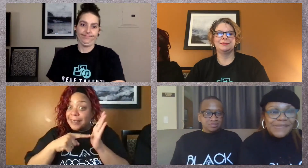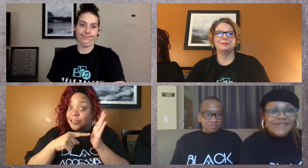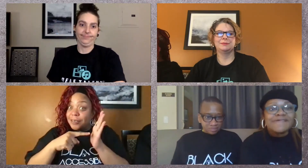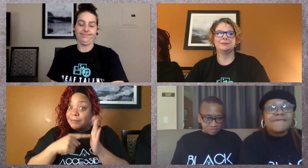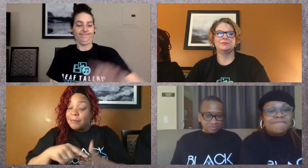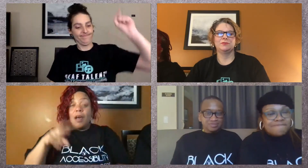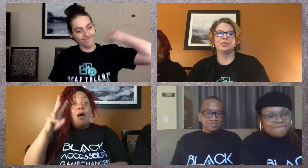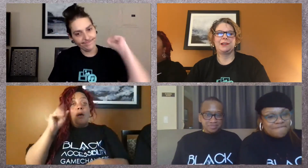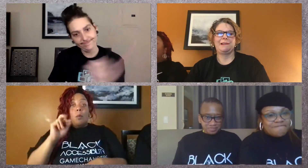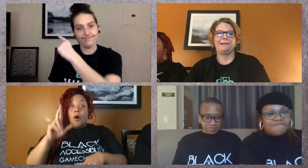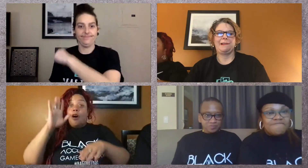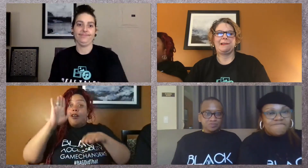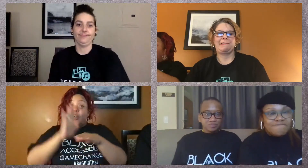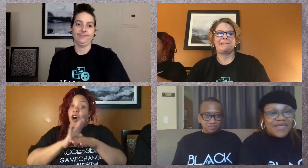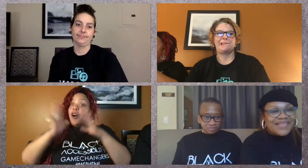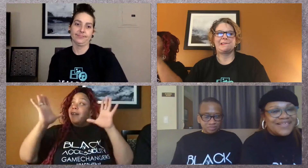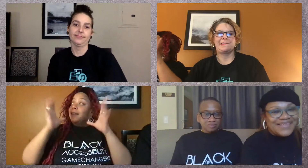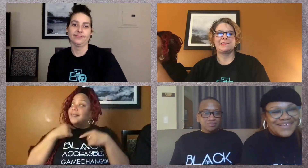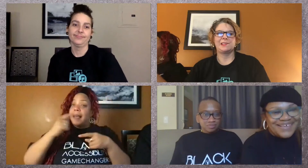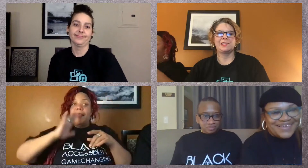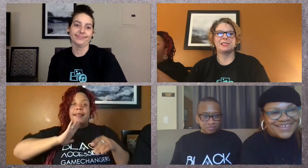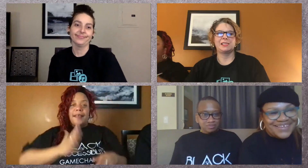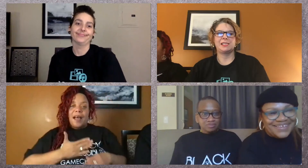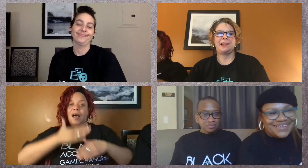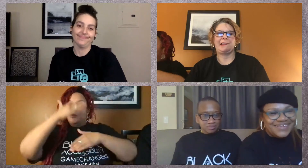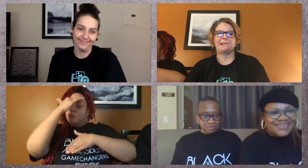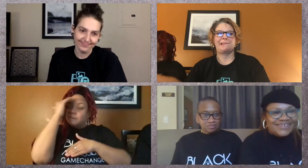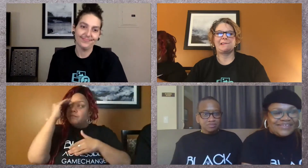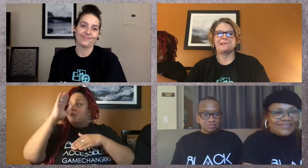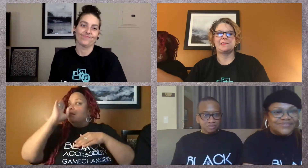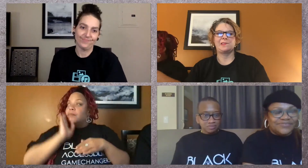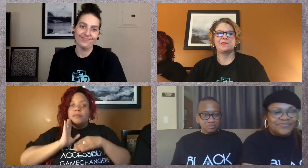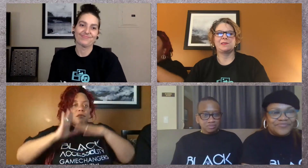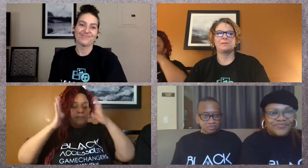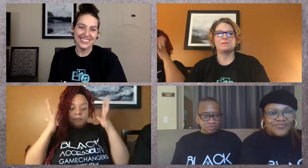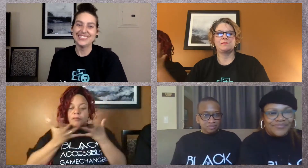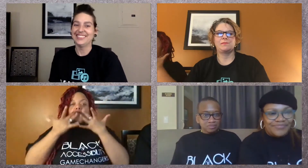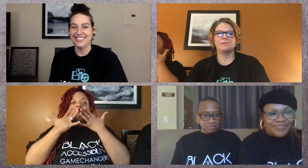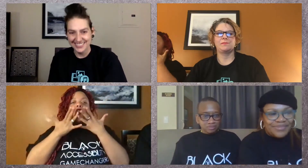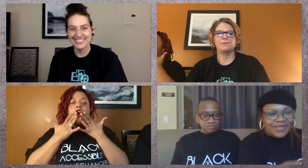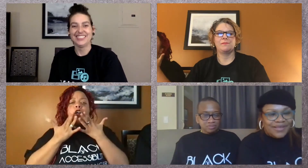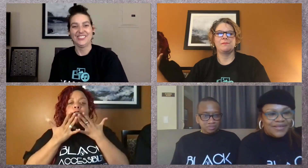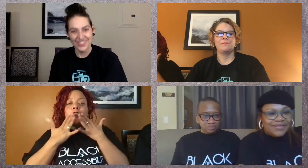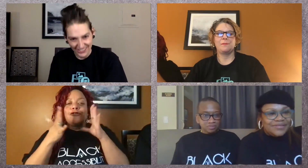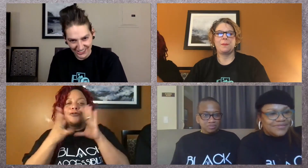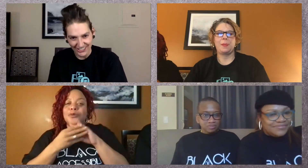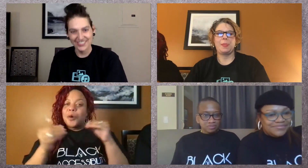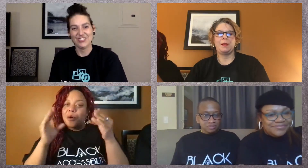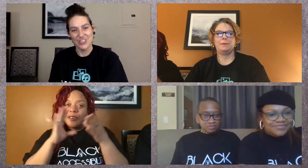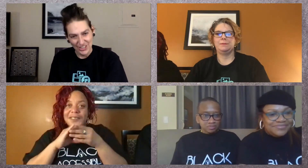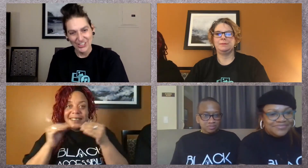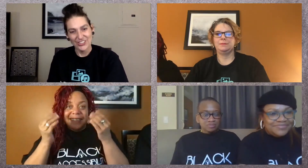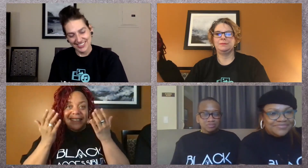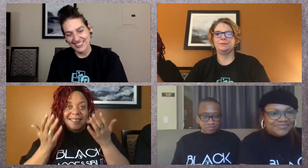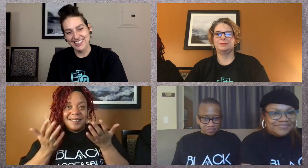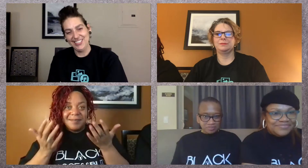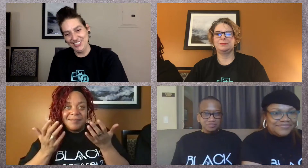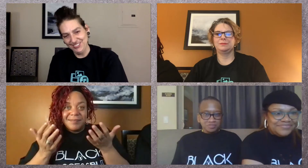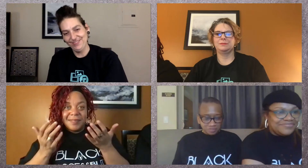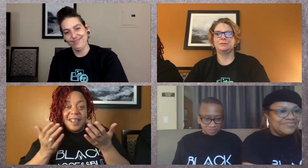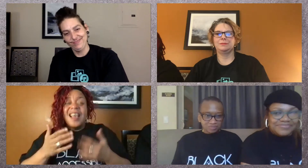This is war on culture, war on access, war on representation, Black, brown